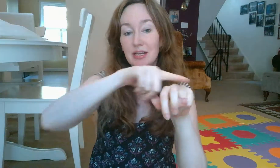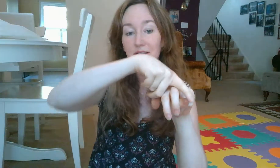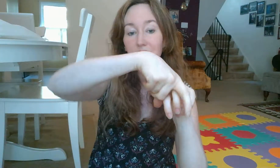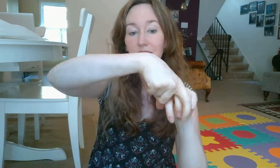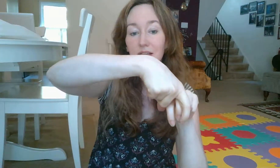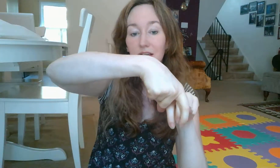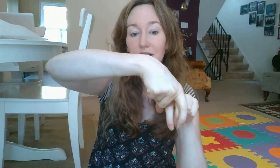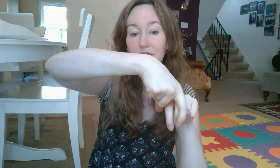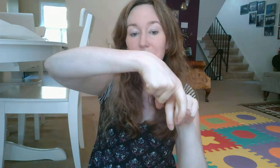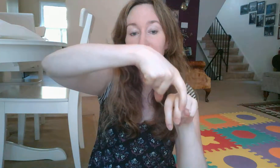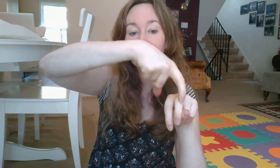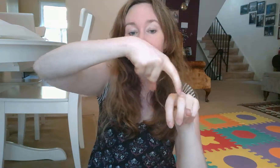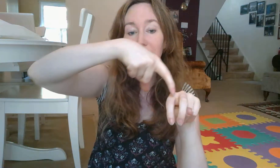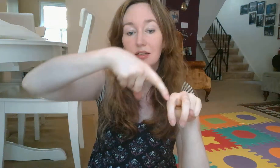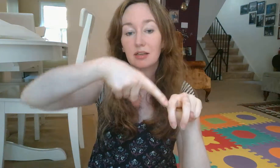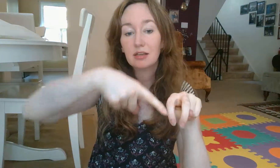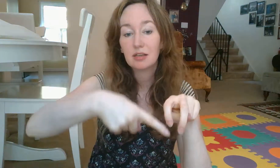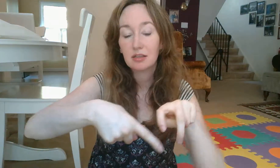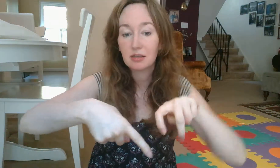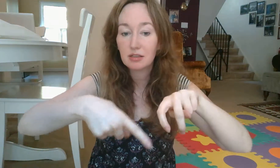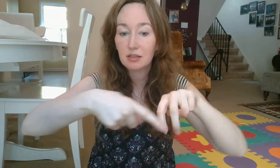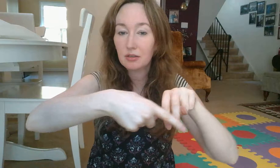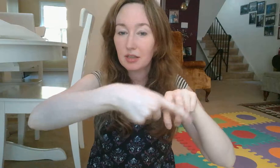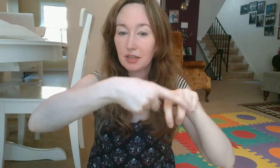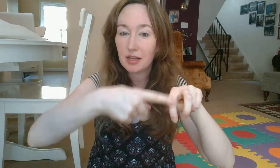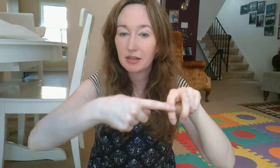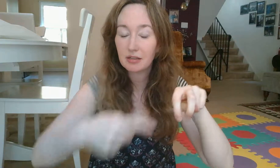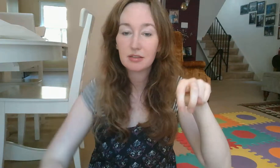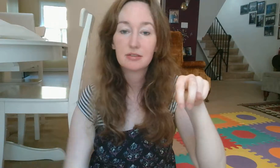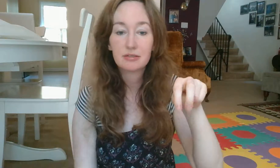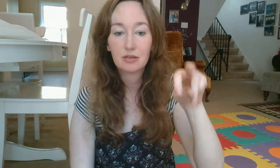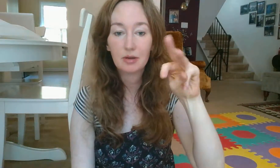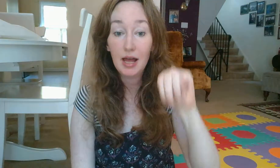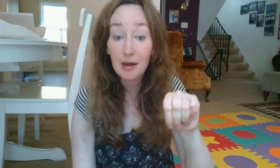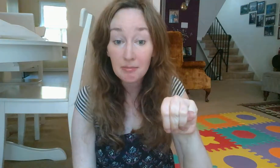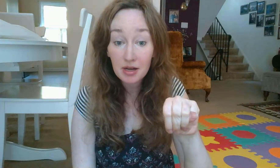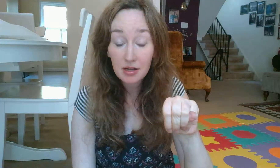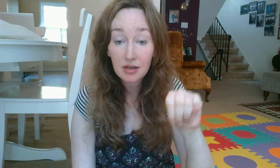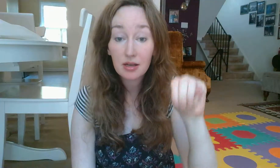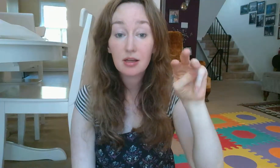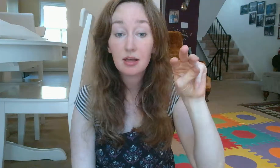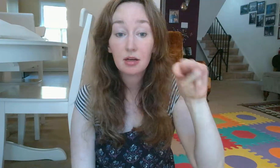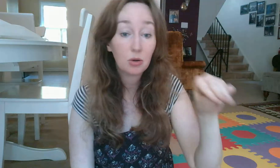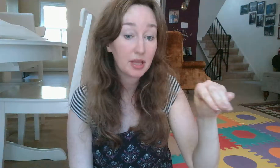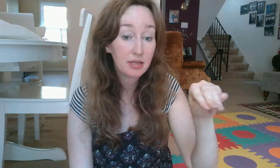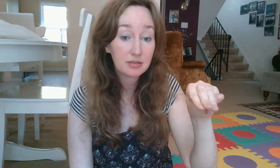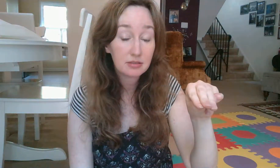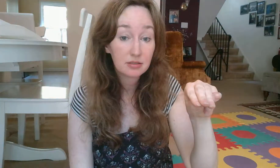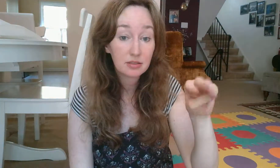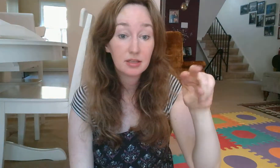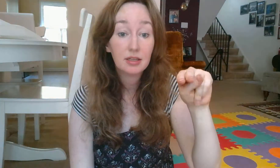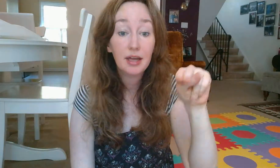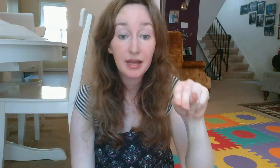n, kind of looks like, you know, like that. So M, or that.